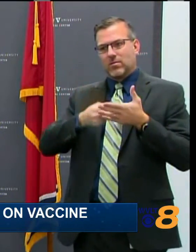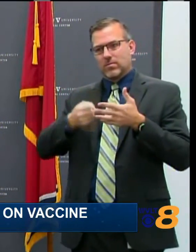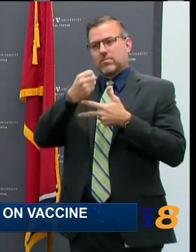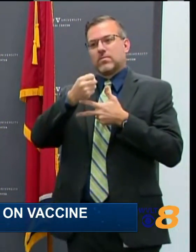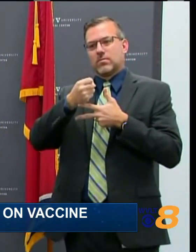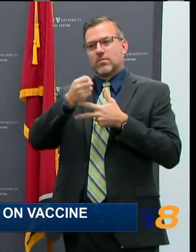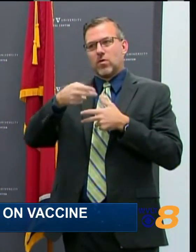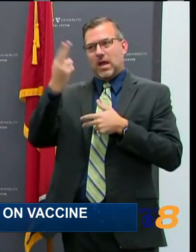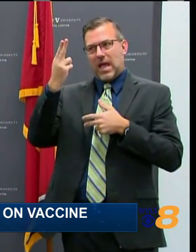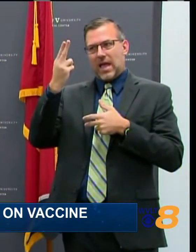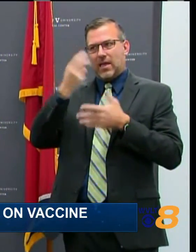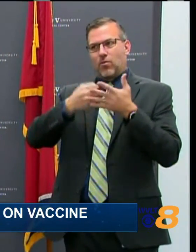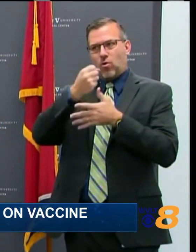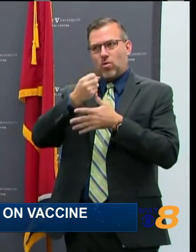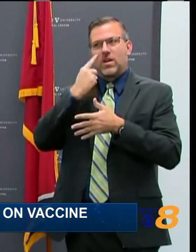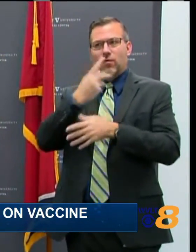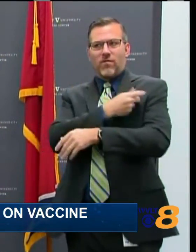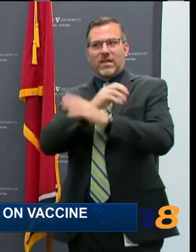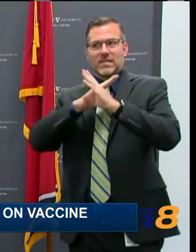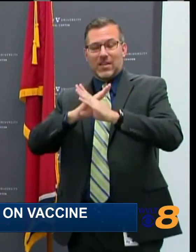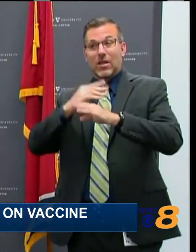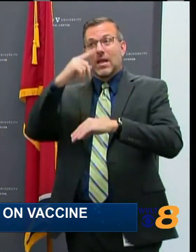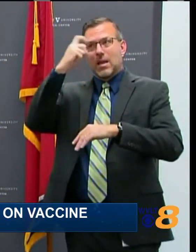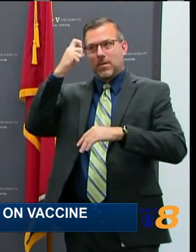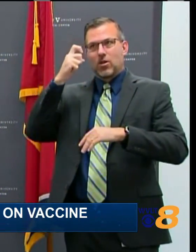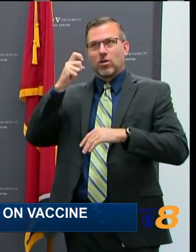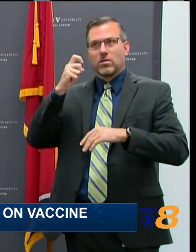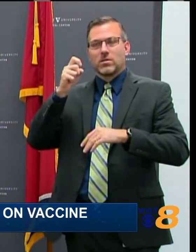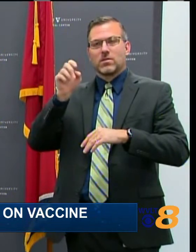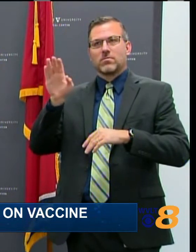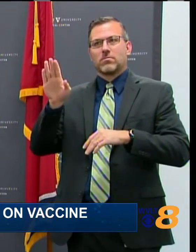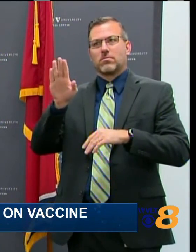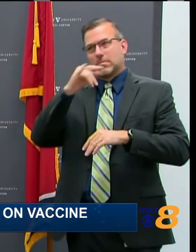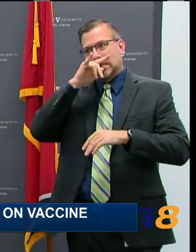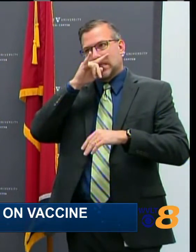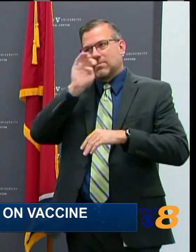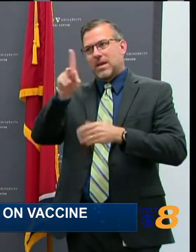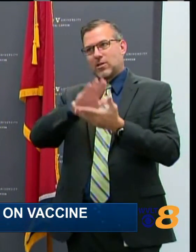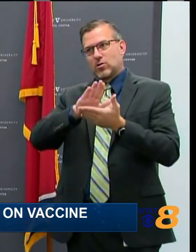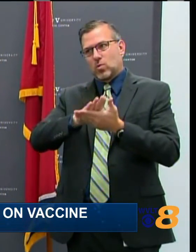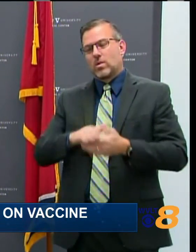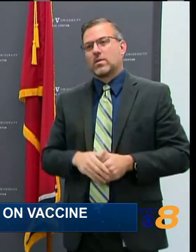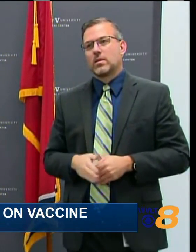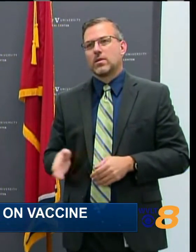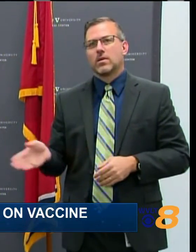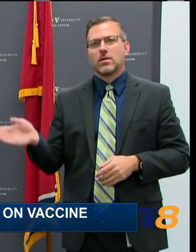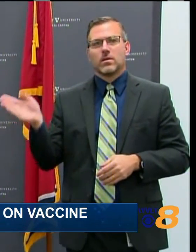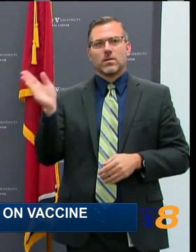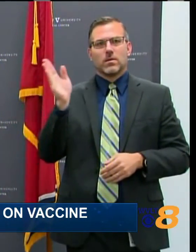high priority for vaccination because of the importance of kids being back in school.